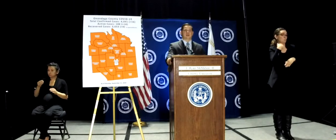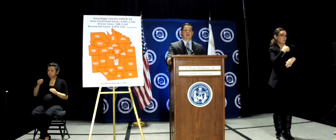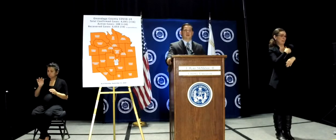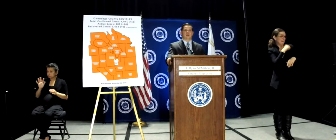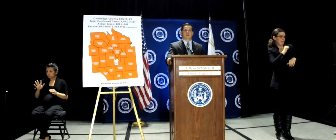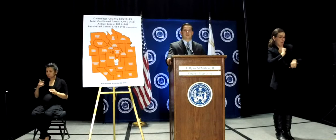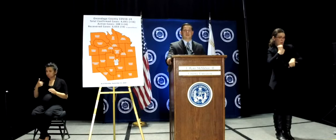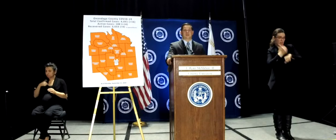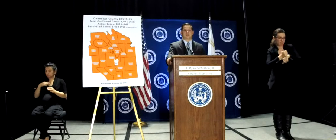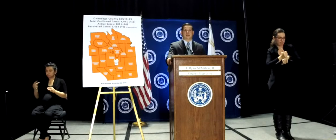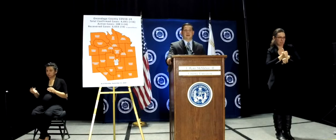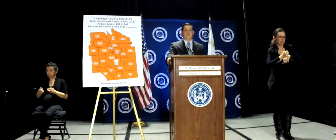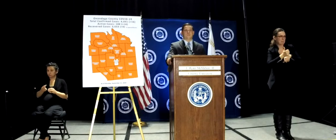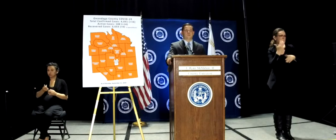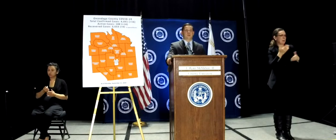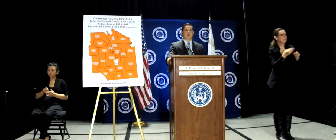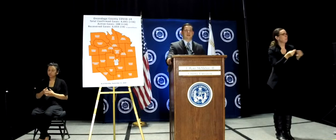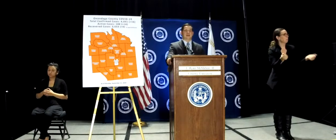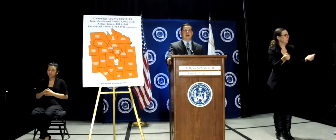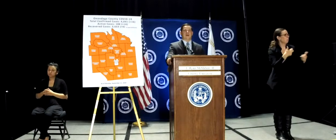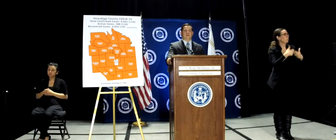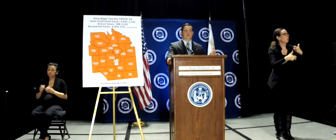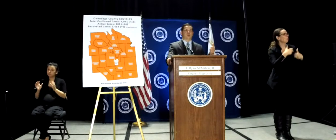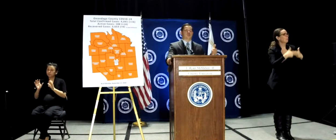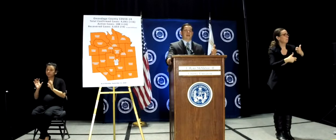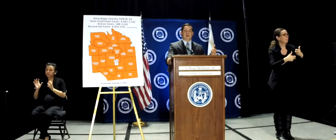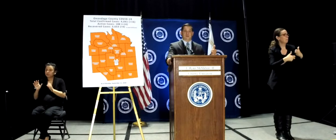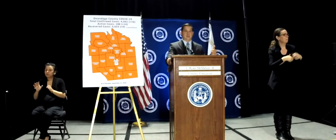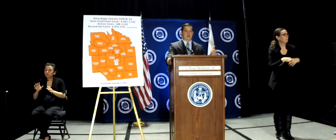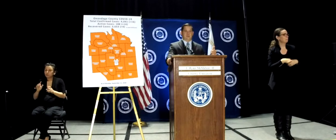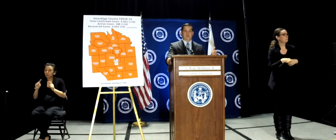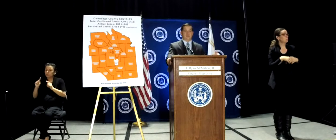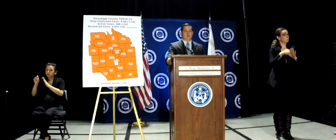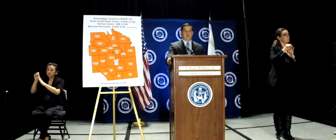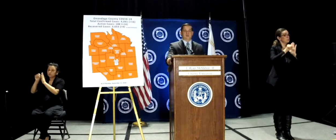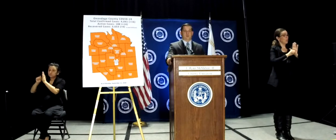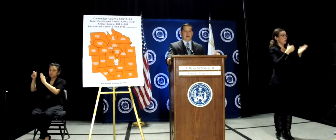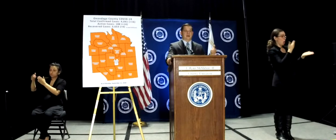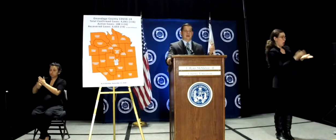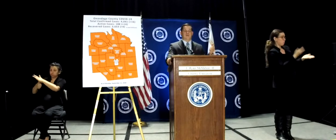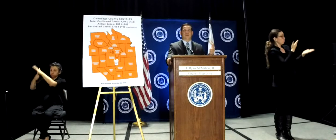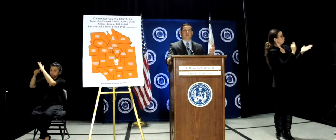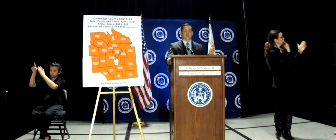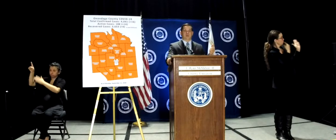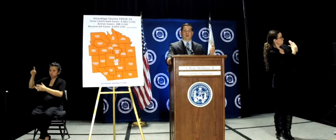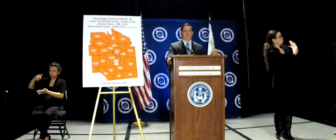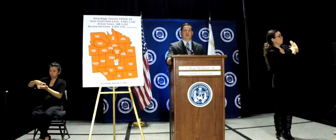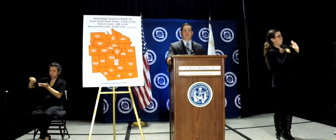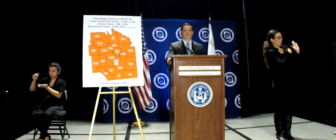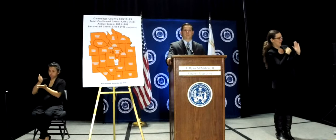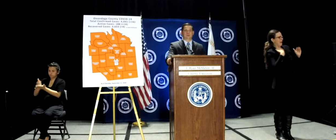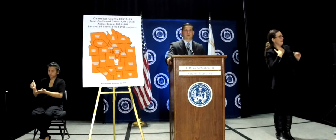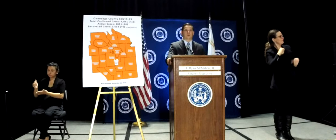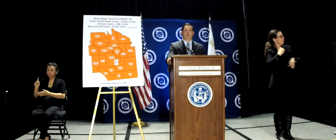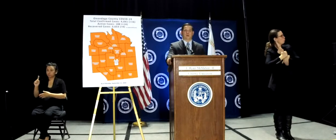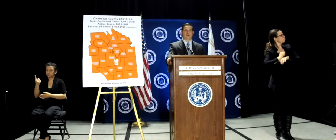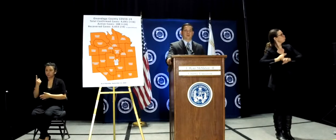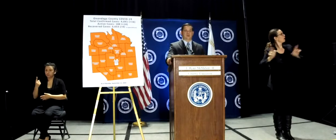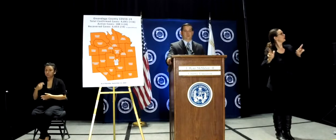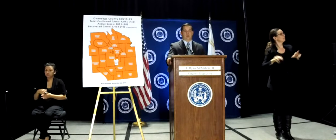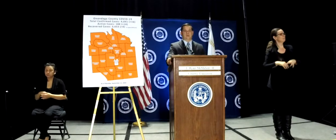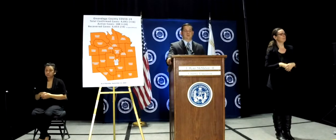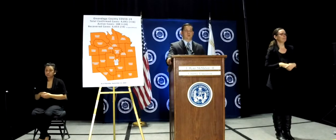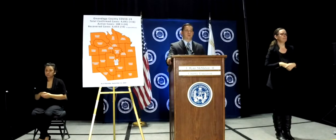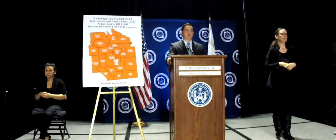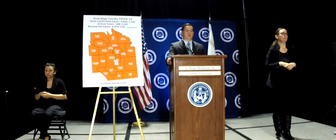easier sell to the state then, that you can have a percentage. It can't be, listen, we're not going to have 50% of the Dome for football this